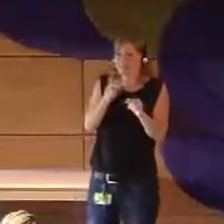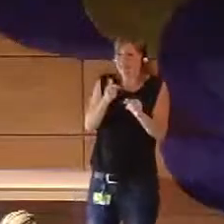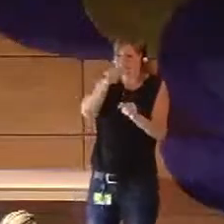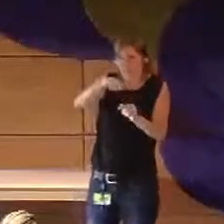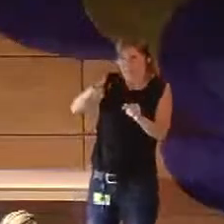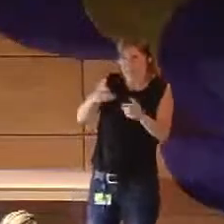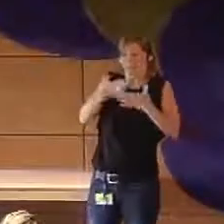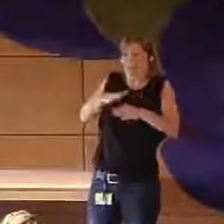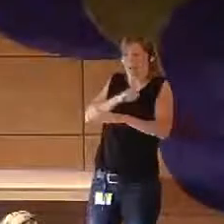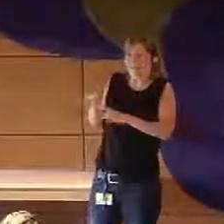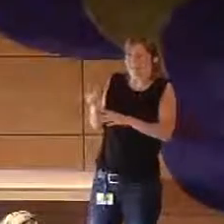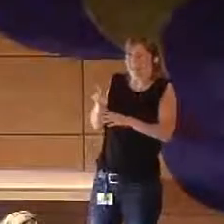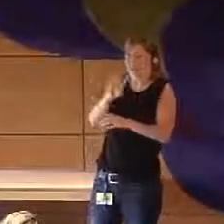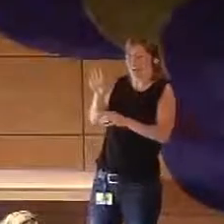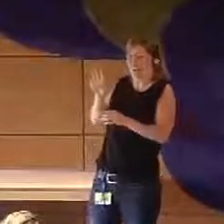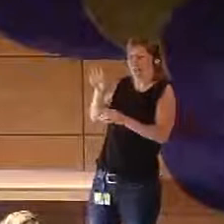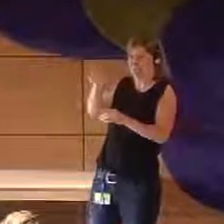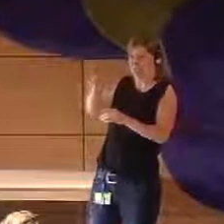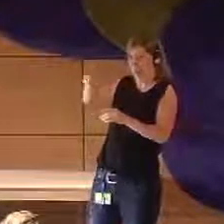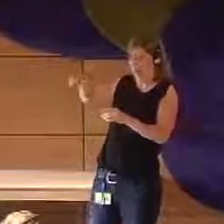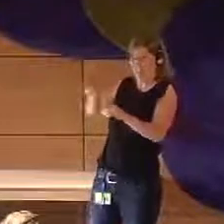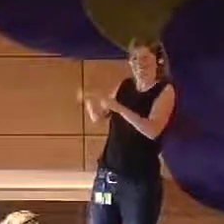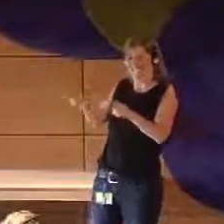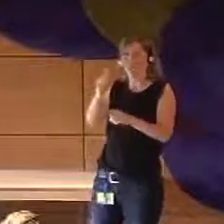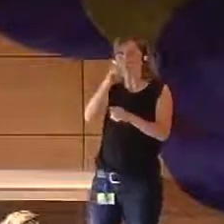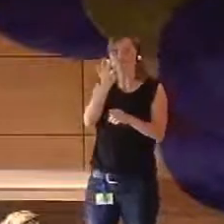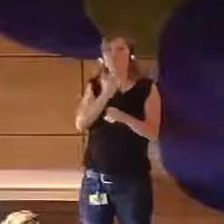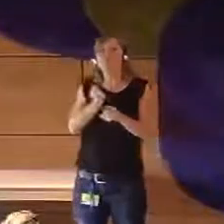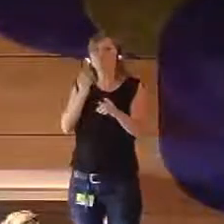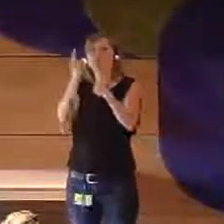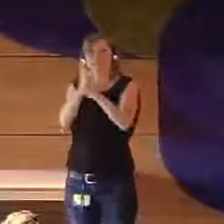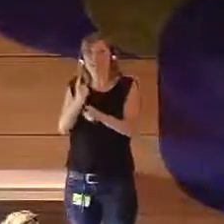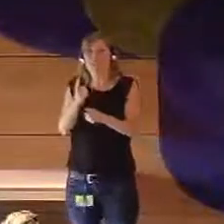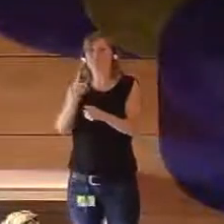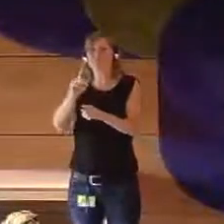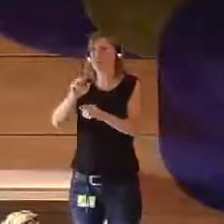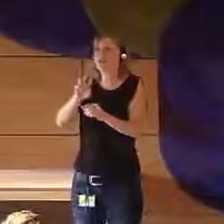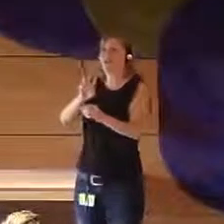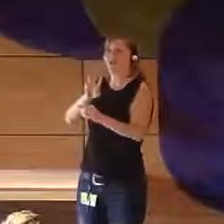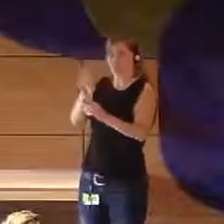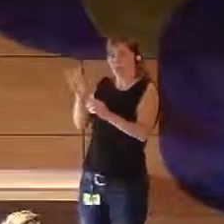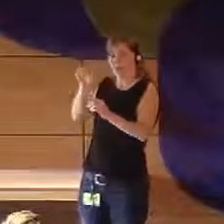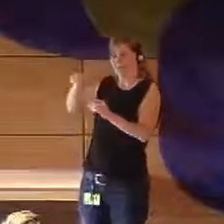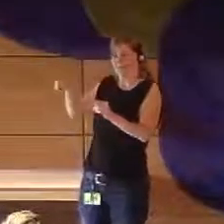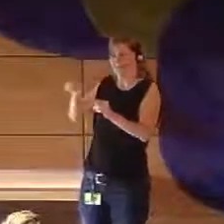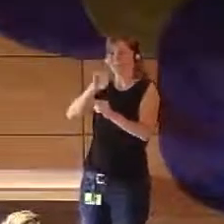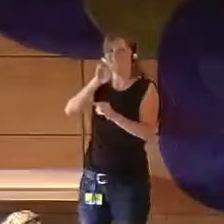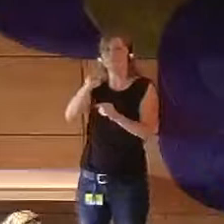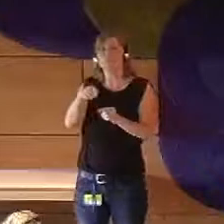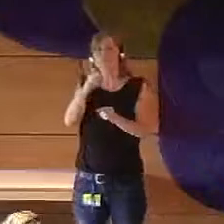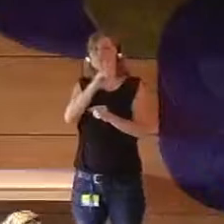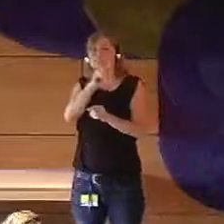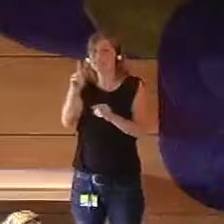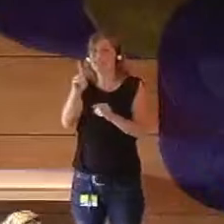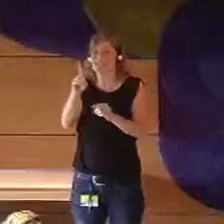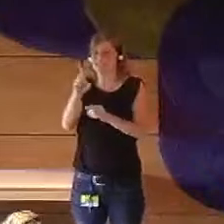there. He built a big ditch at Offa's Dyke to keep the Welsh